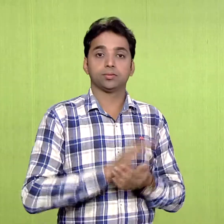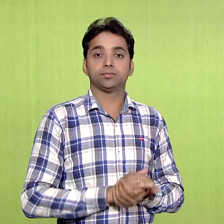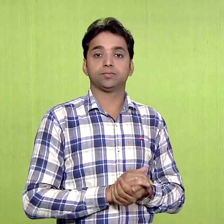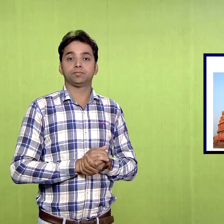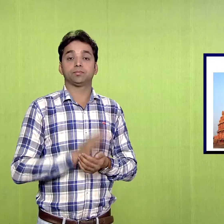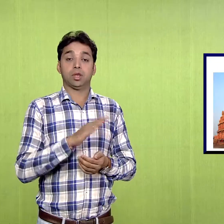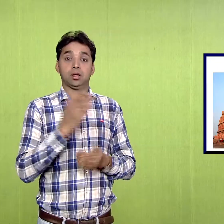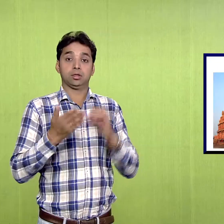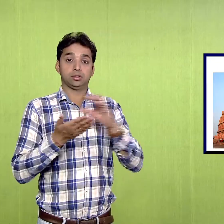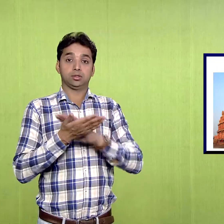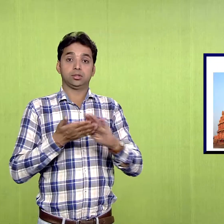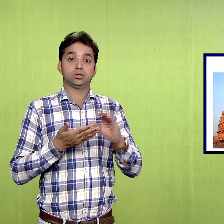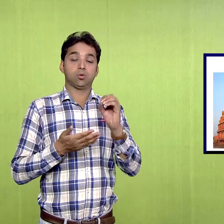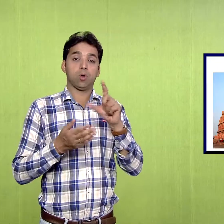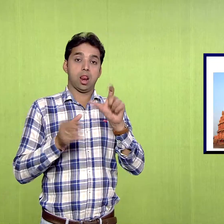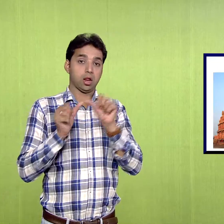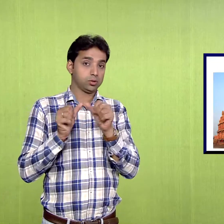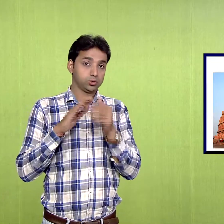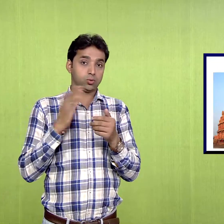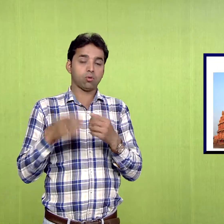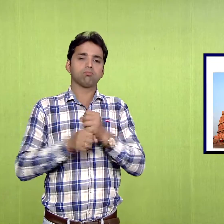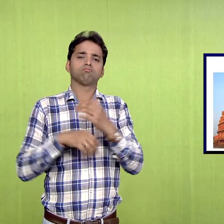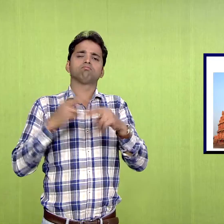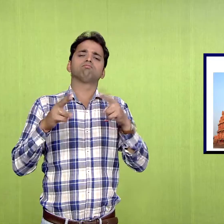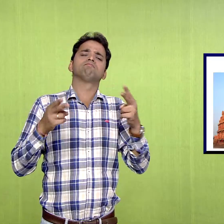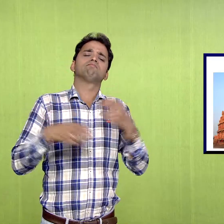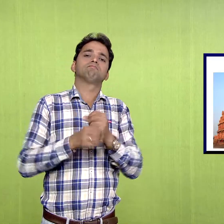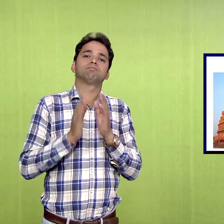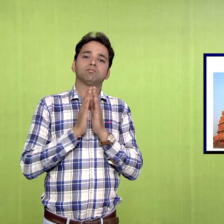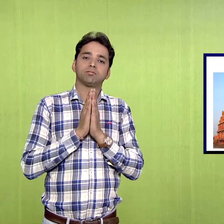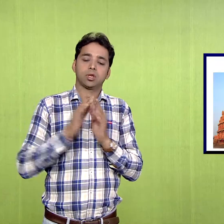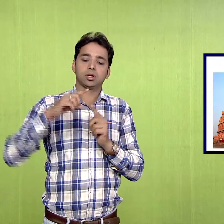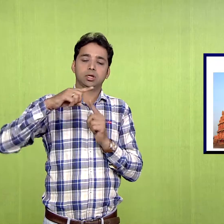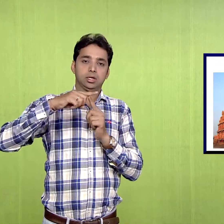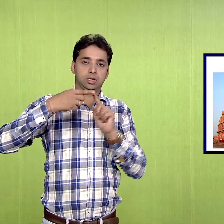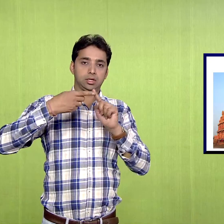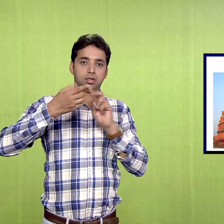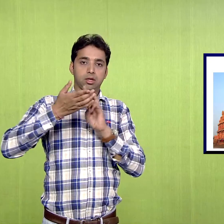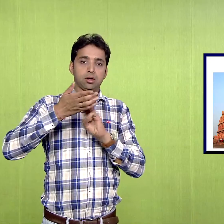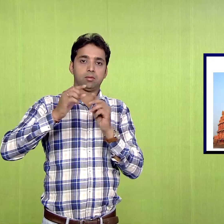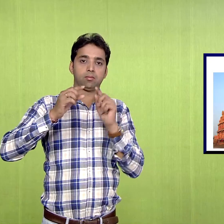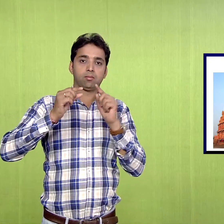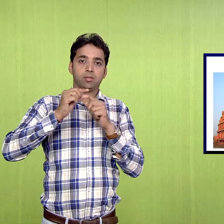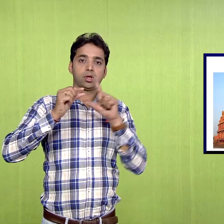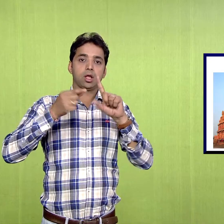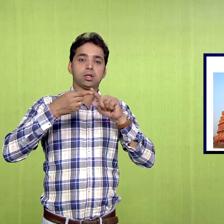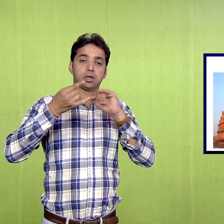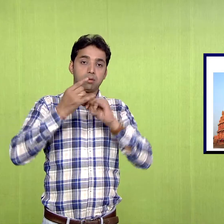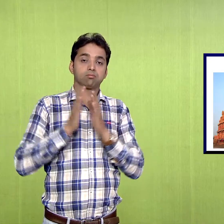The Cholas built many temples, most famous being the Brihadeshwara.